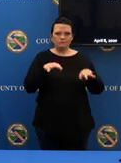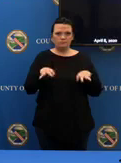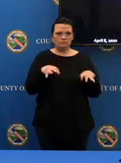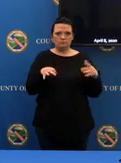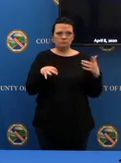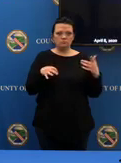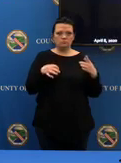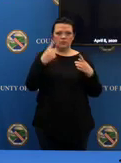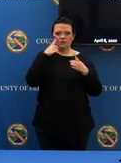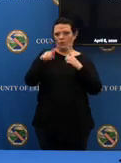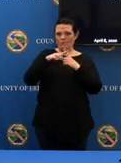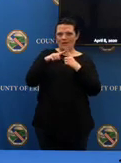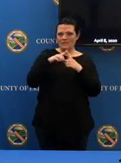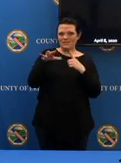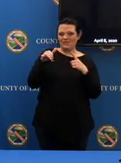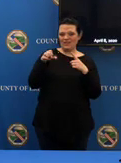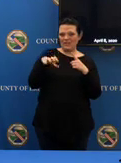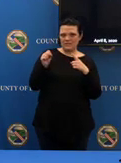for the positive cases.